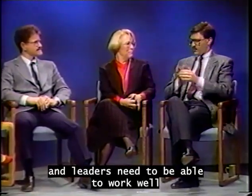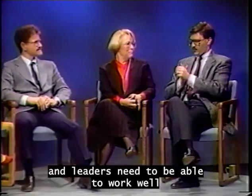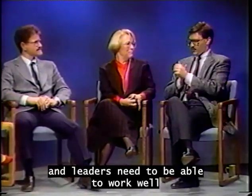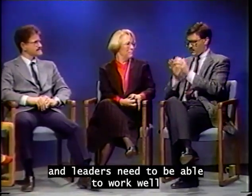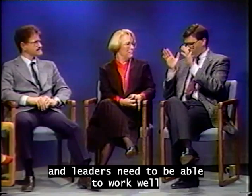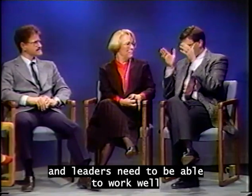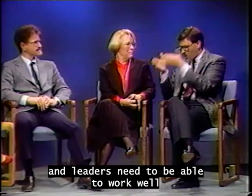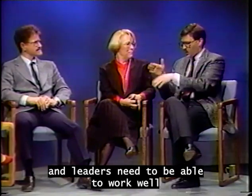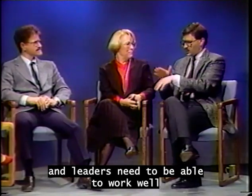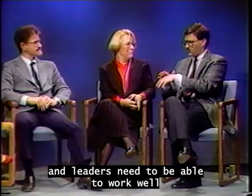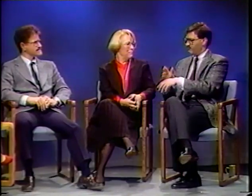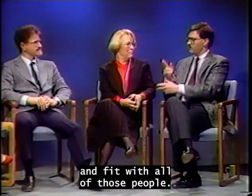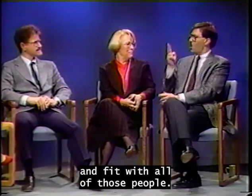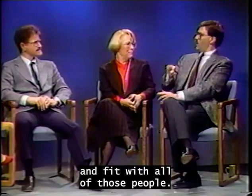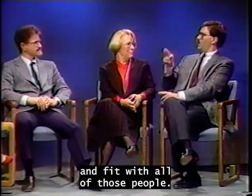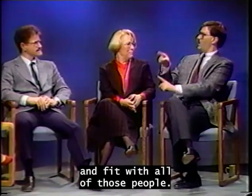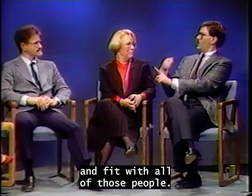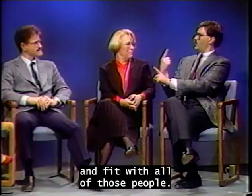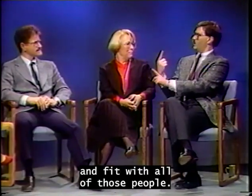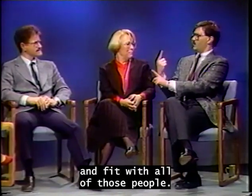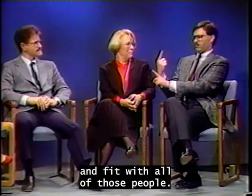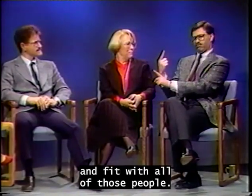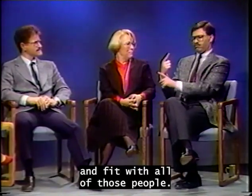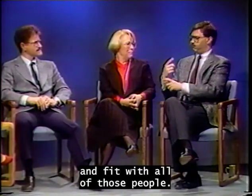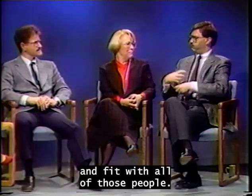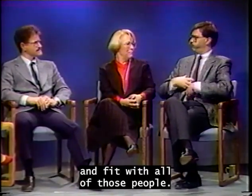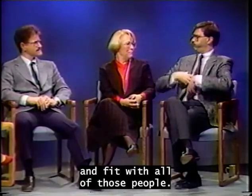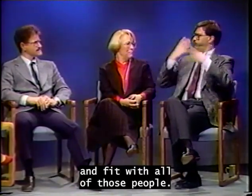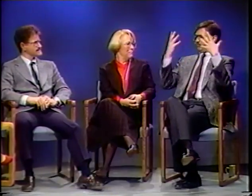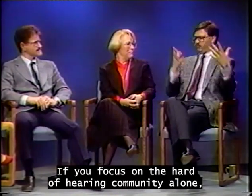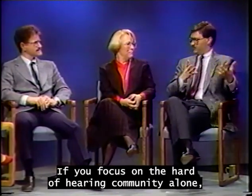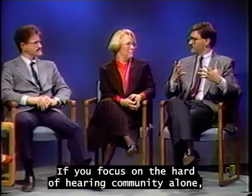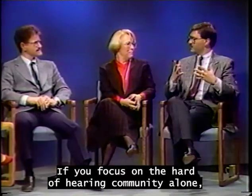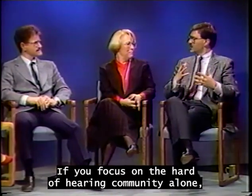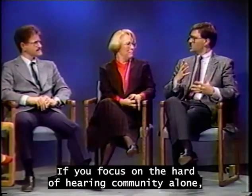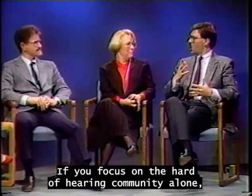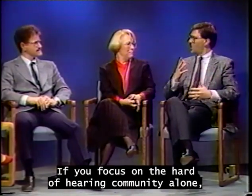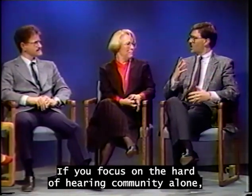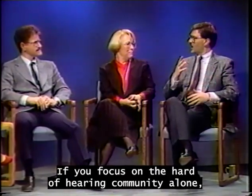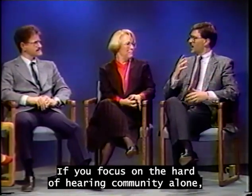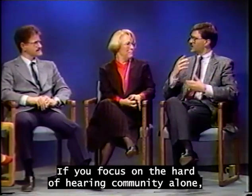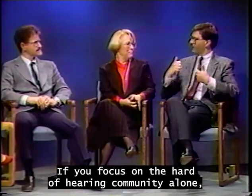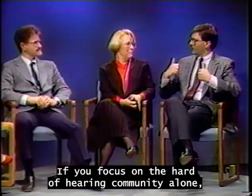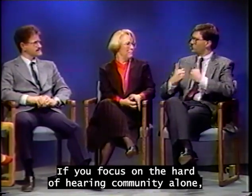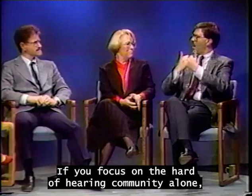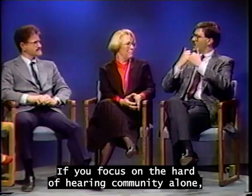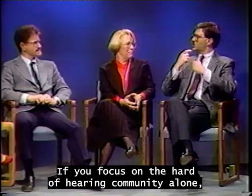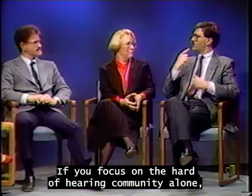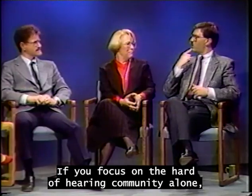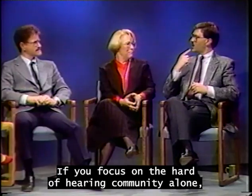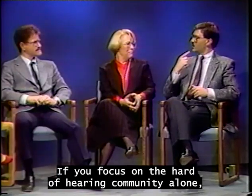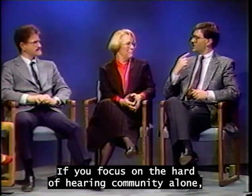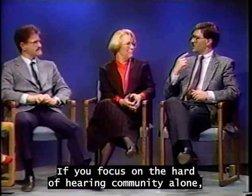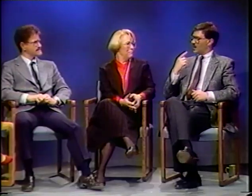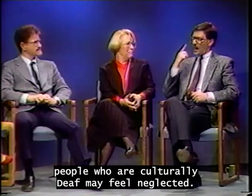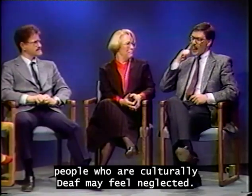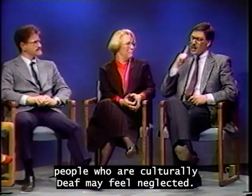to be able to work well and fit with all of those people. If you focus on the hard of hearing community alone, people